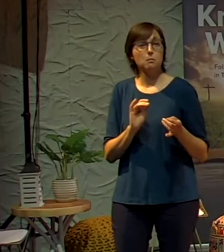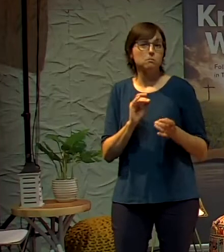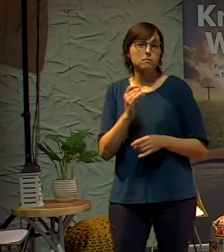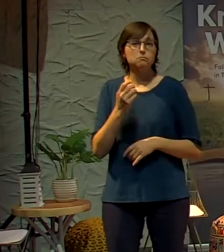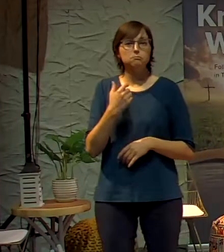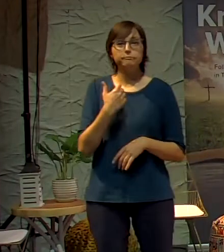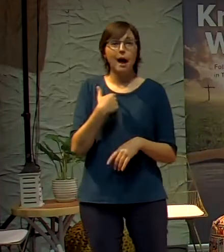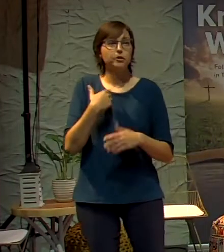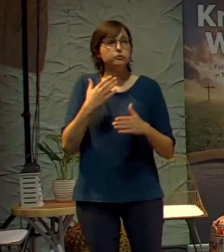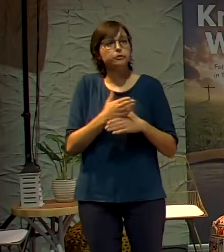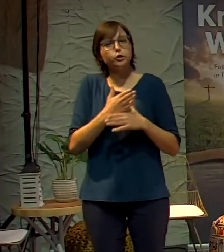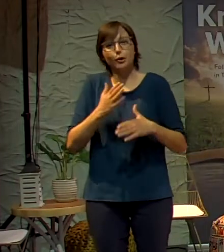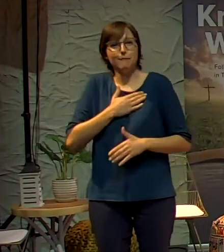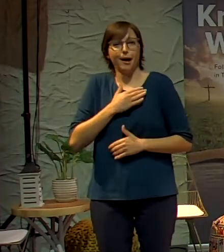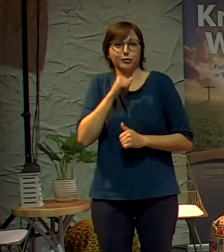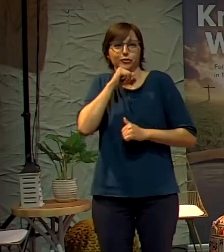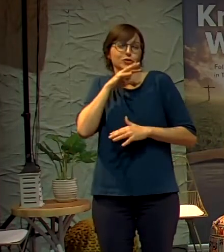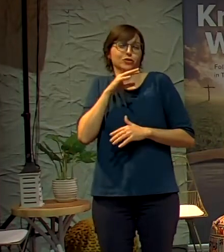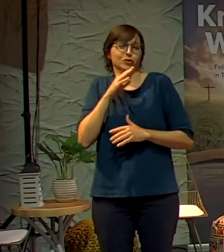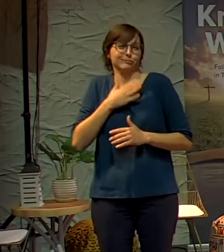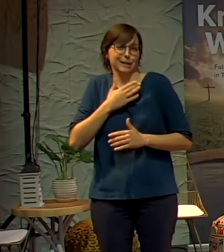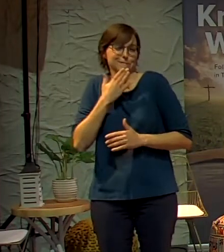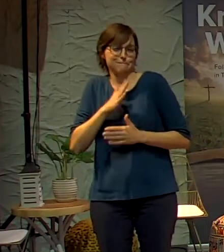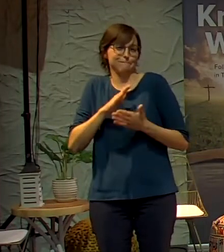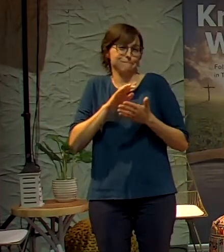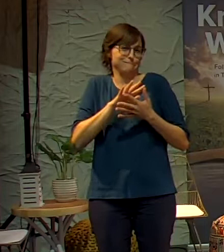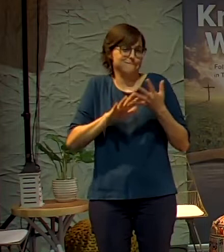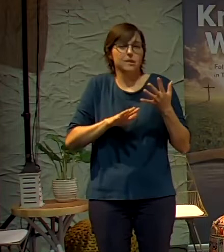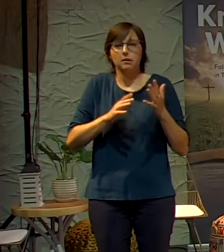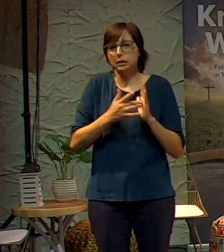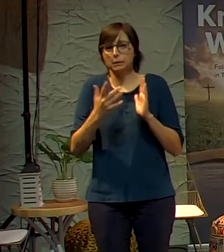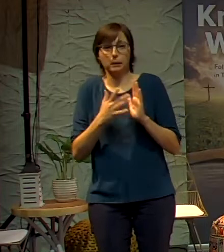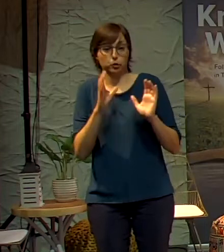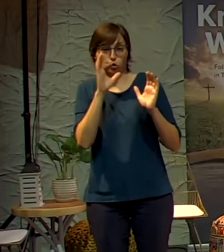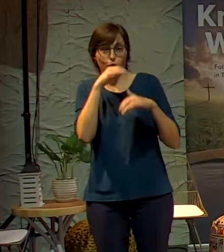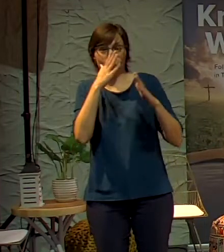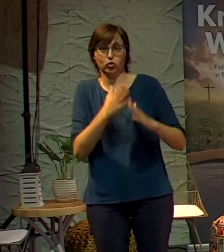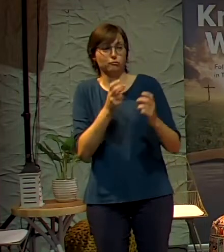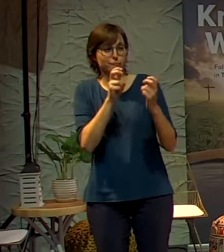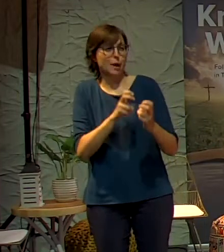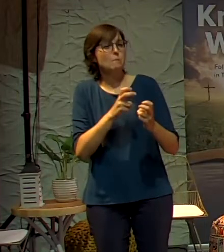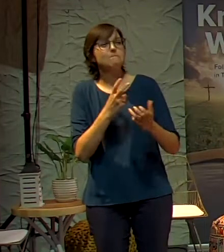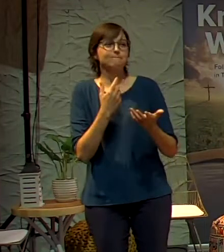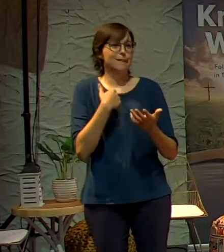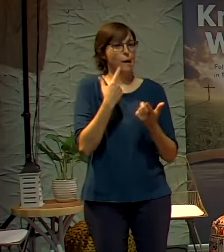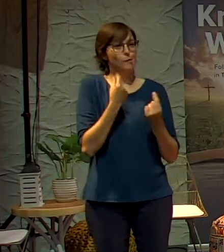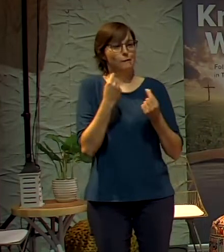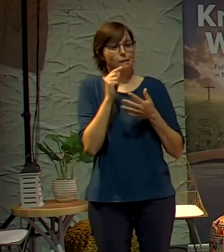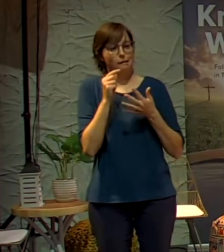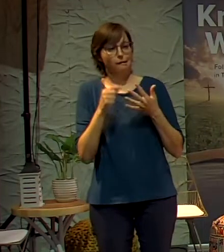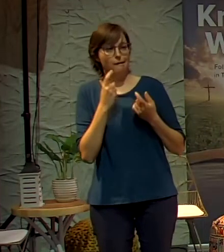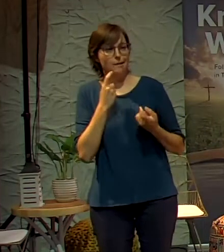I just share all of my dirt. I mean, sometimes it's like a complete stranger, right? It's very